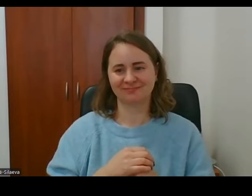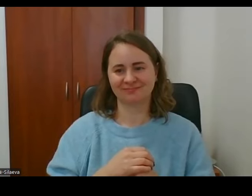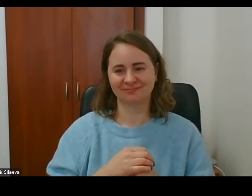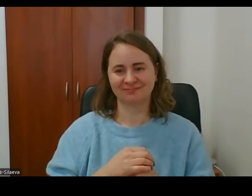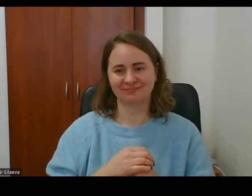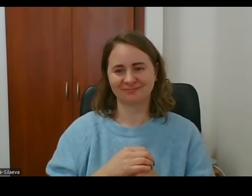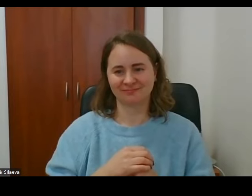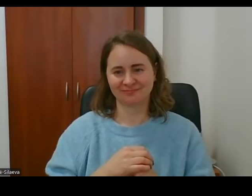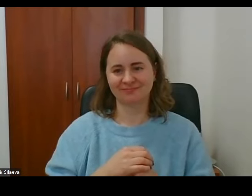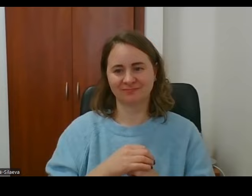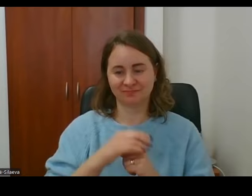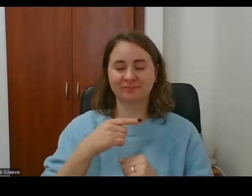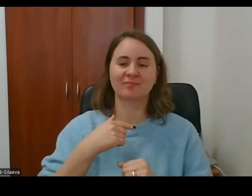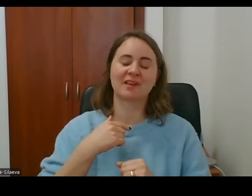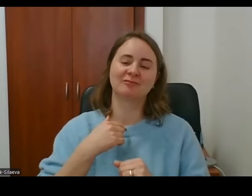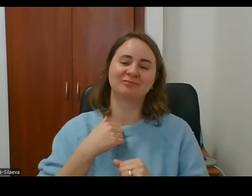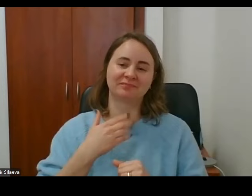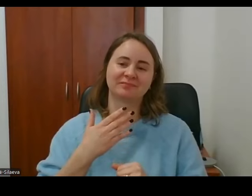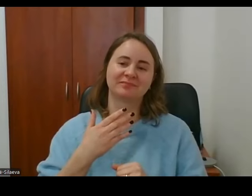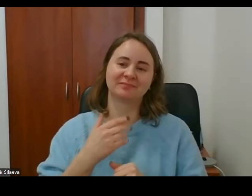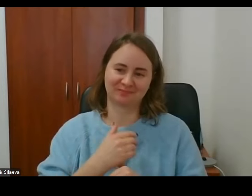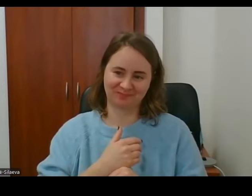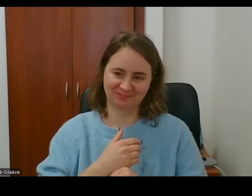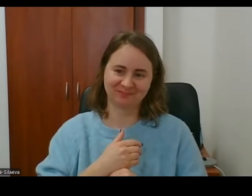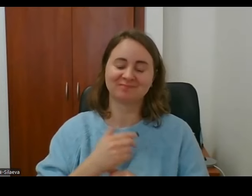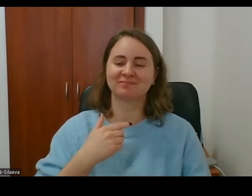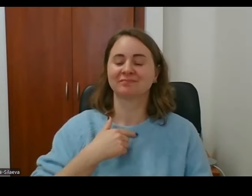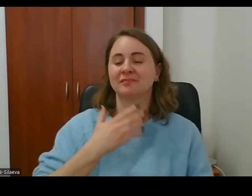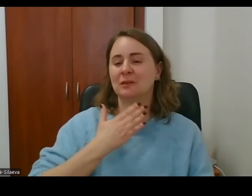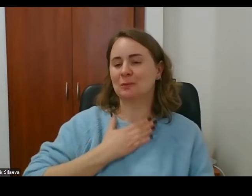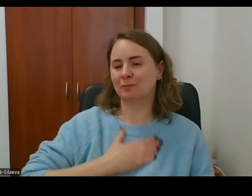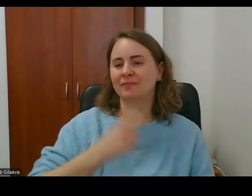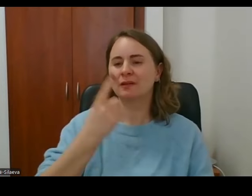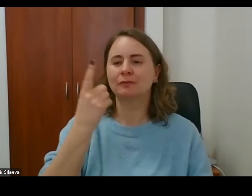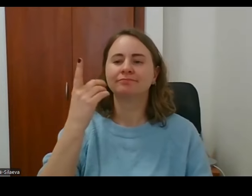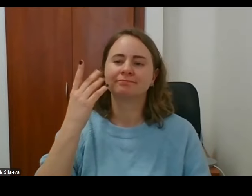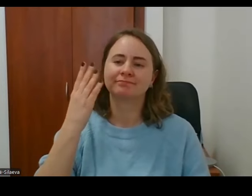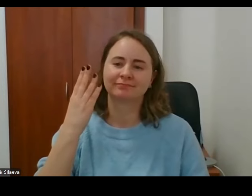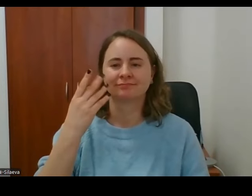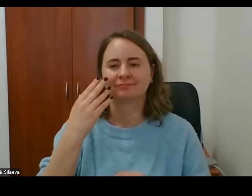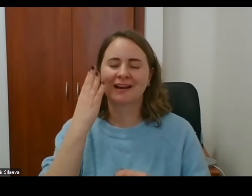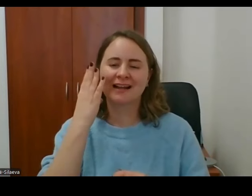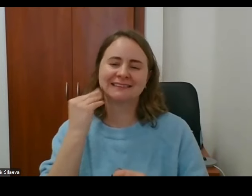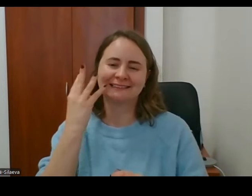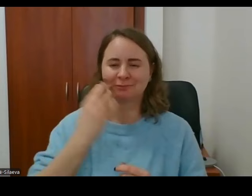access to the language, the natural first language.